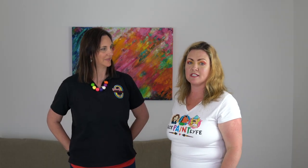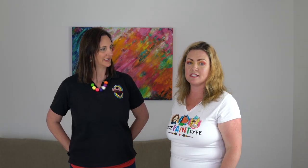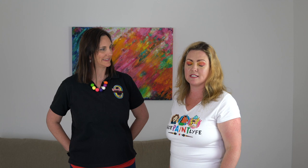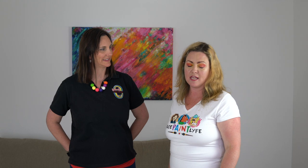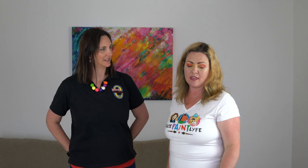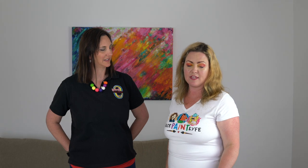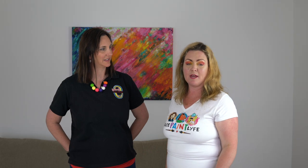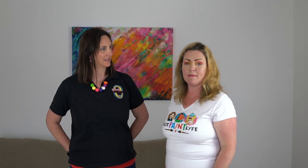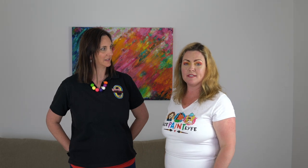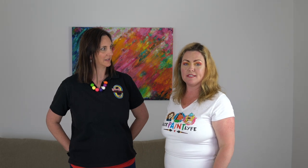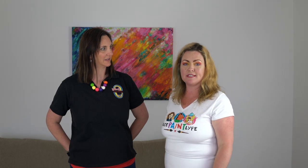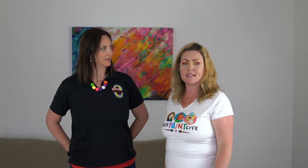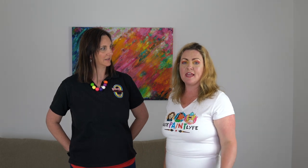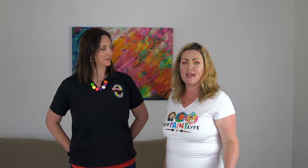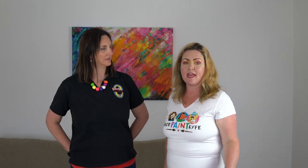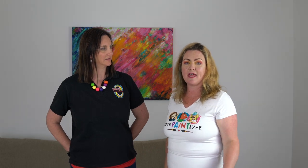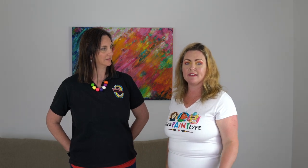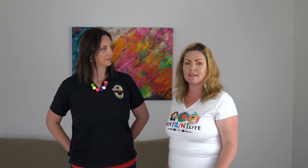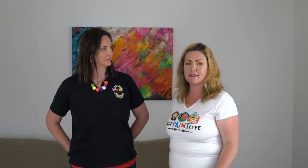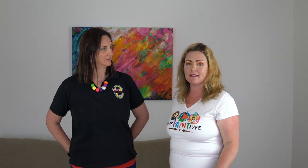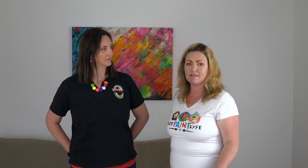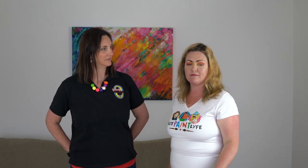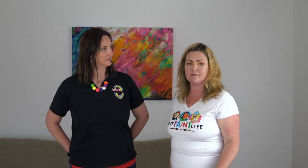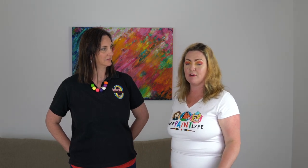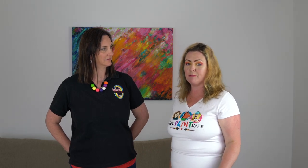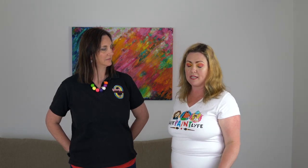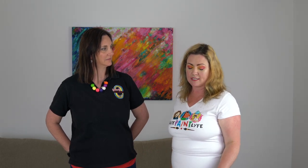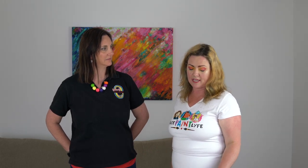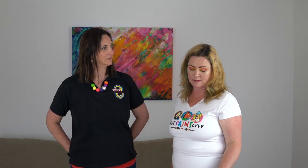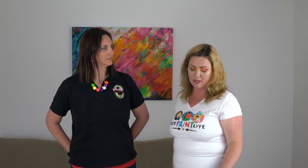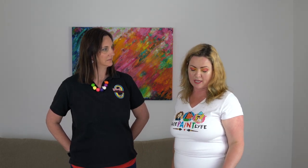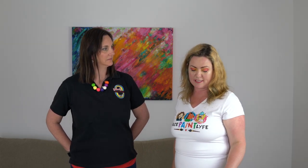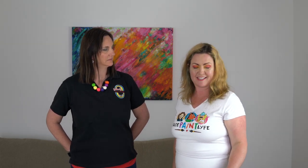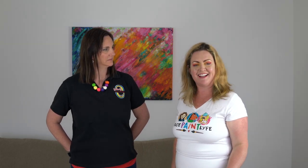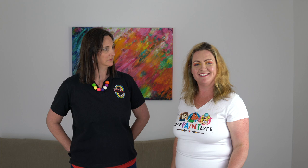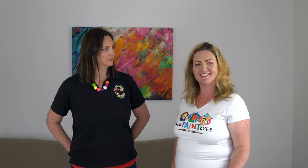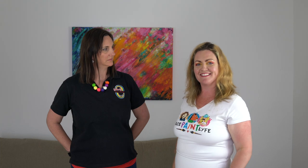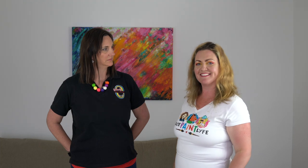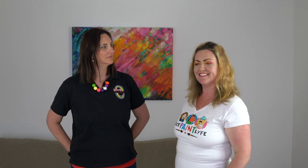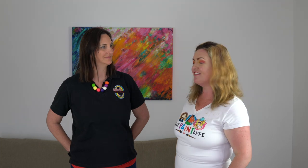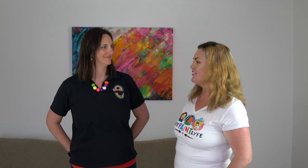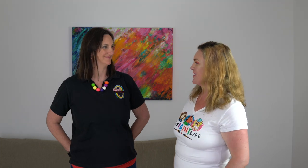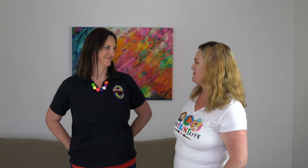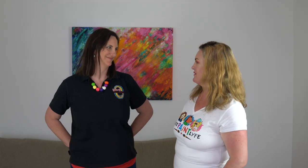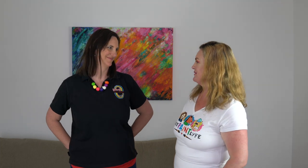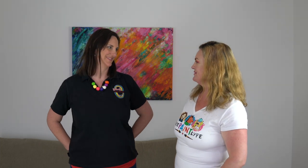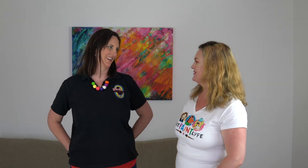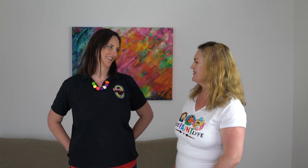characters, the numbers and the alphabet, as well as the colours and the rainbow. Yeah.